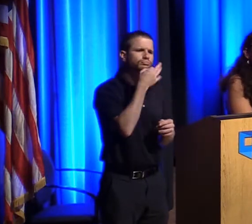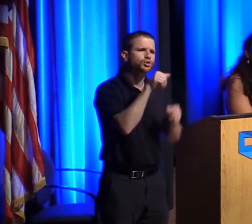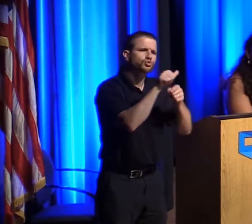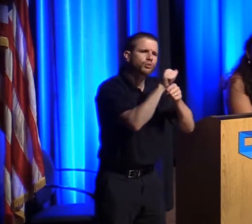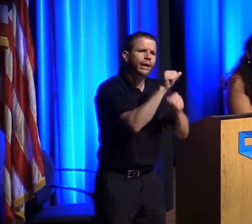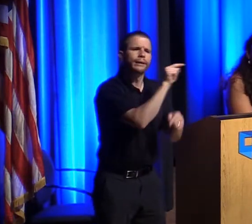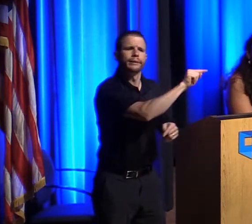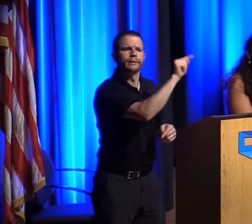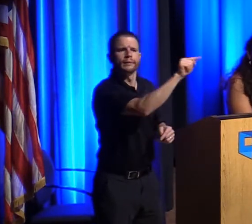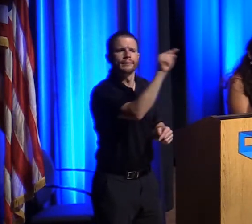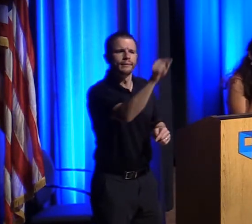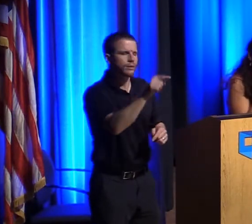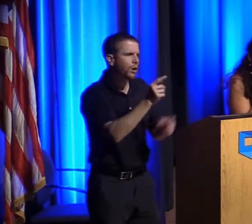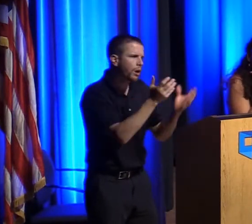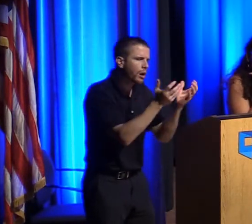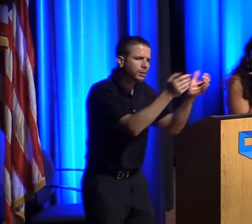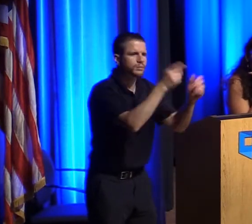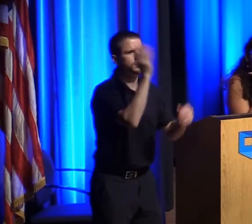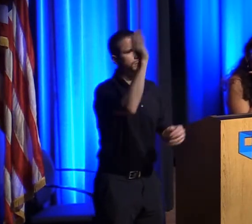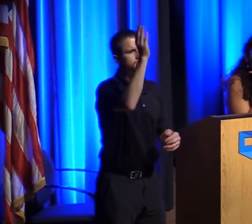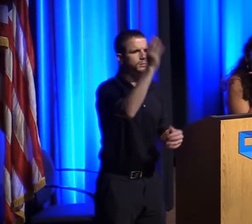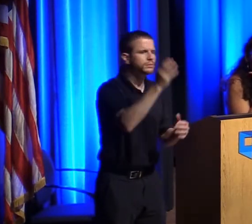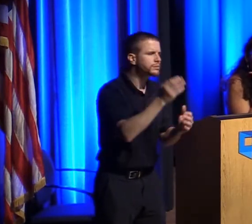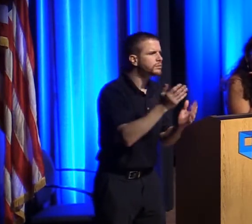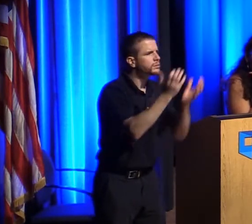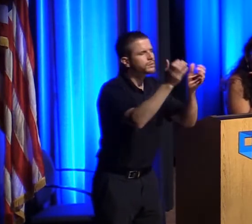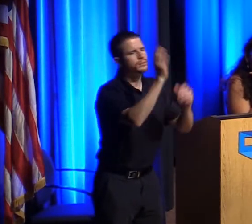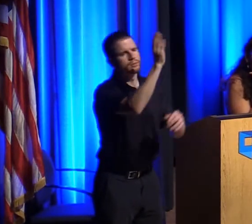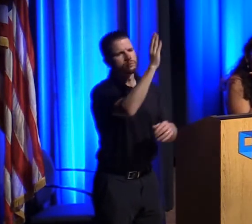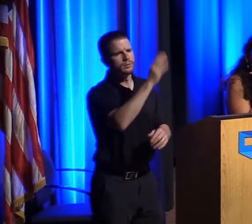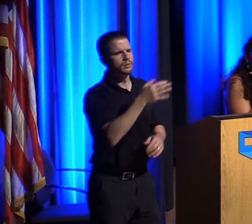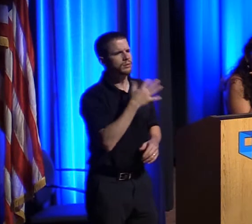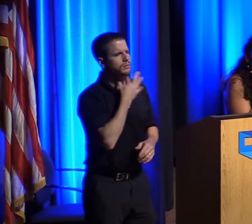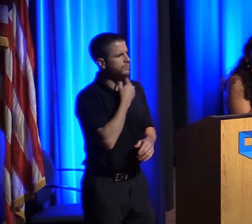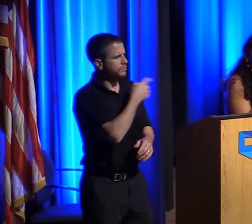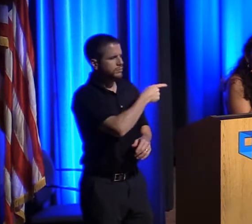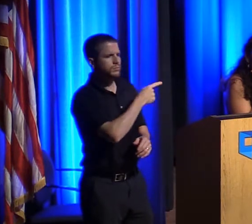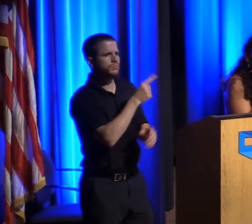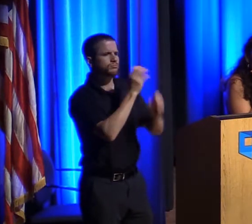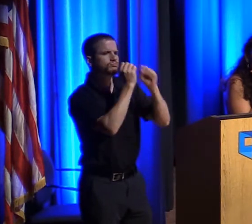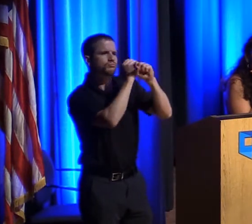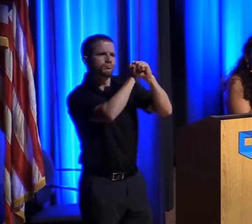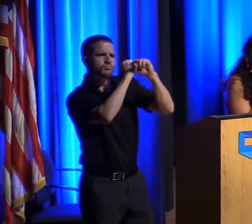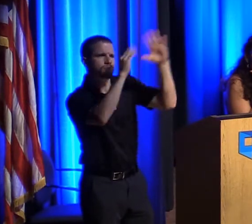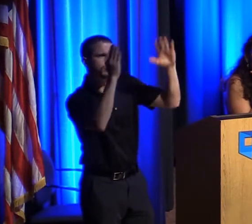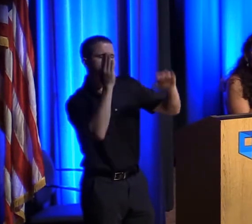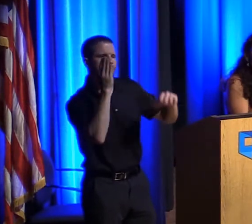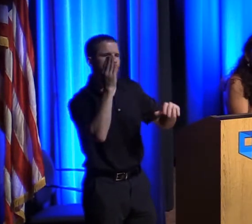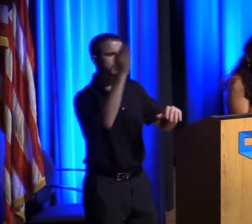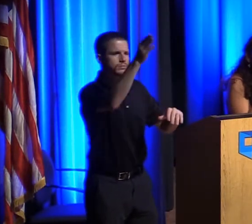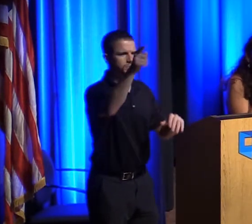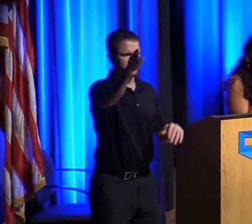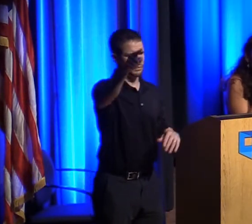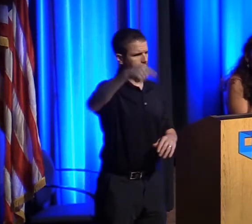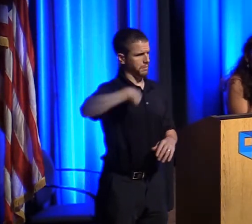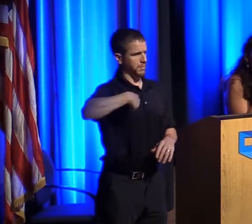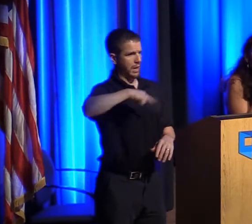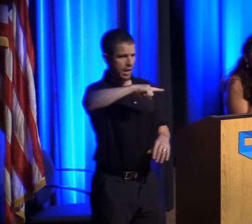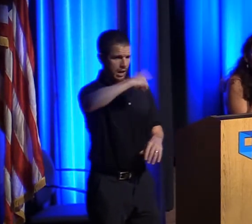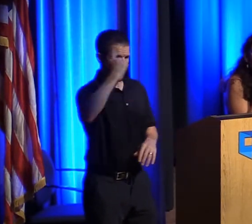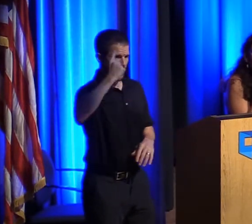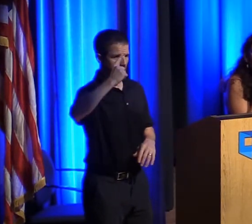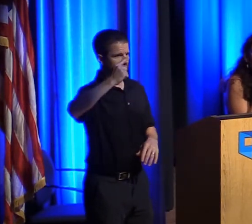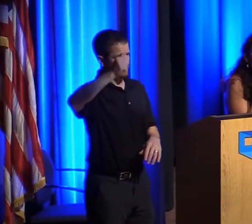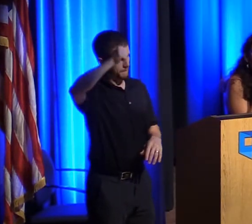with, and I'm talking about prognosis, what do you see on the horizon? As an African-American male at 70 years